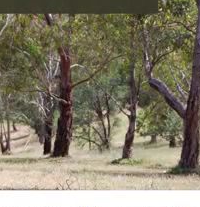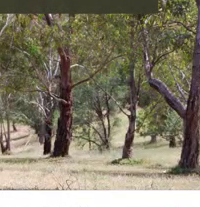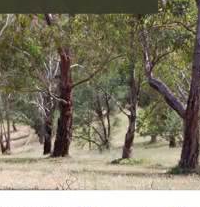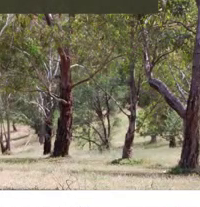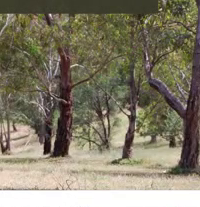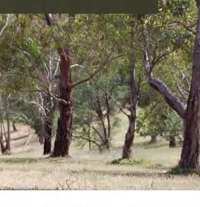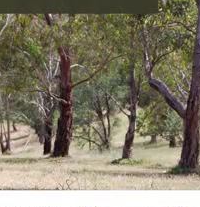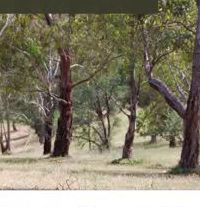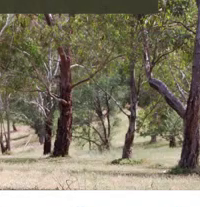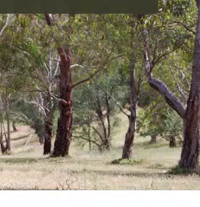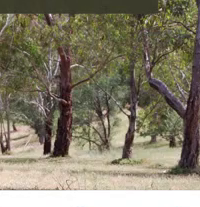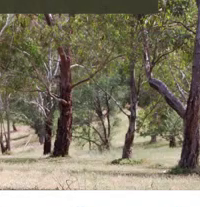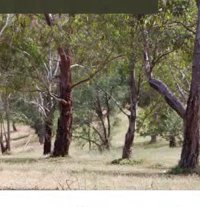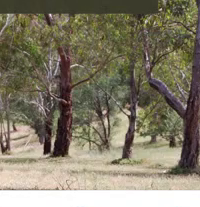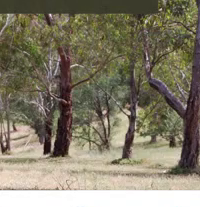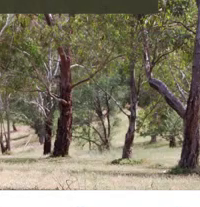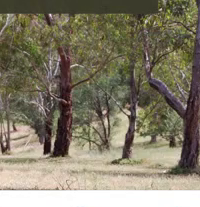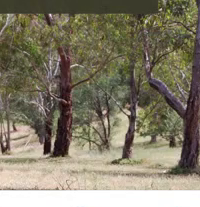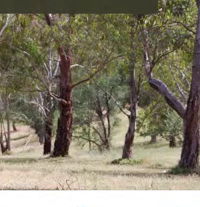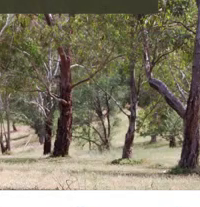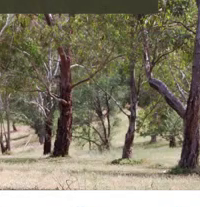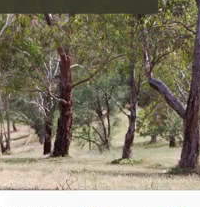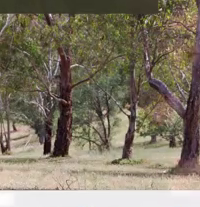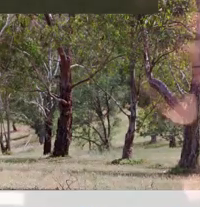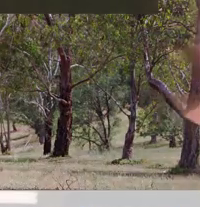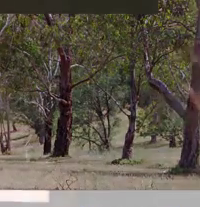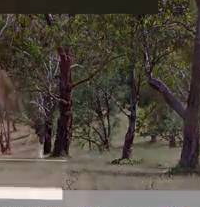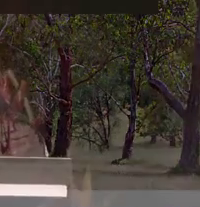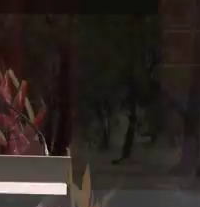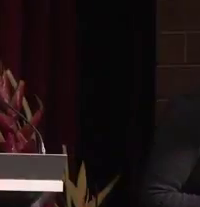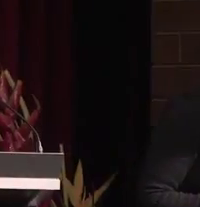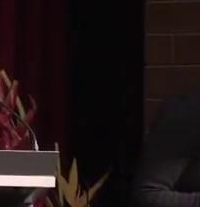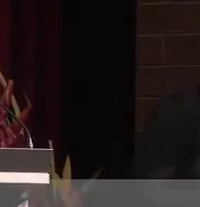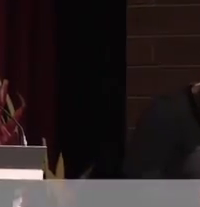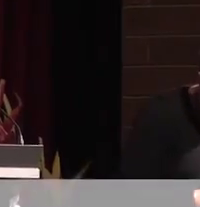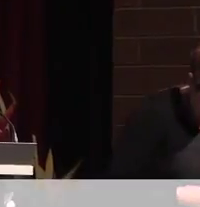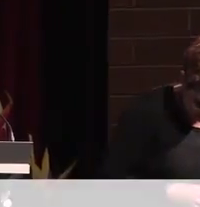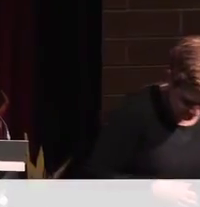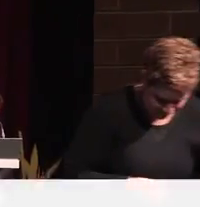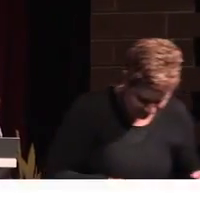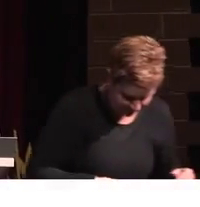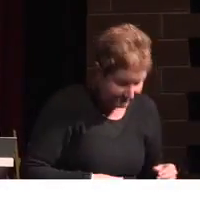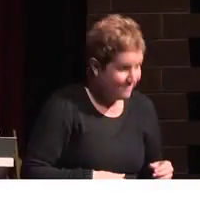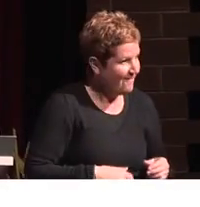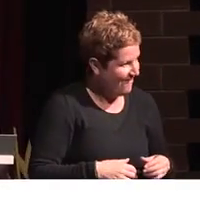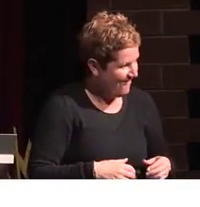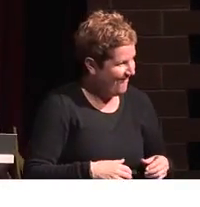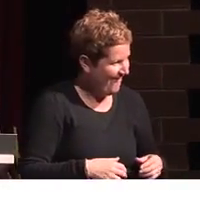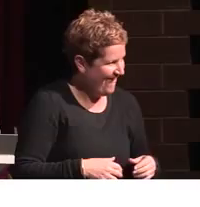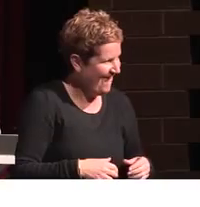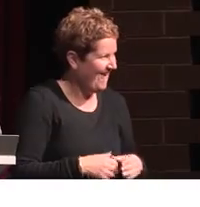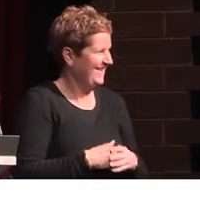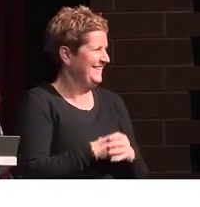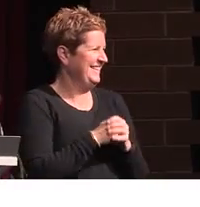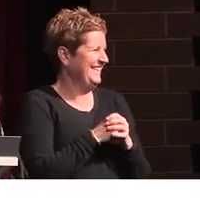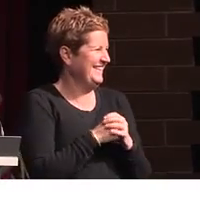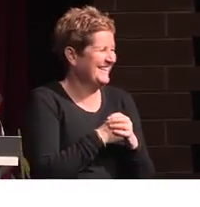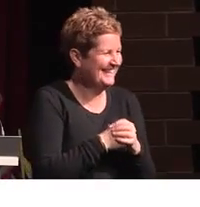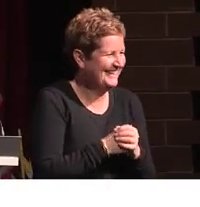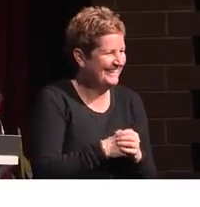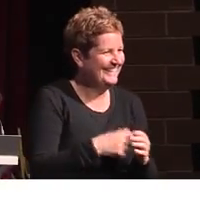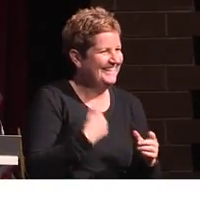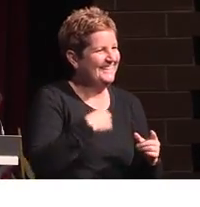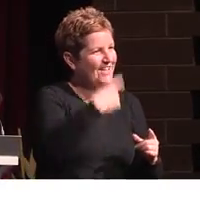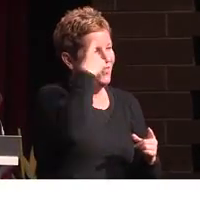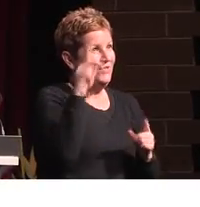I thought I'd just start my talk off. Someone mentioned to me I need to start off with a bit of an icebreaker. And I thought this video, it's a cue